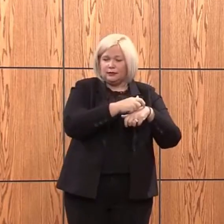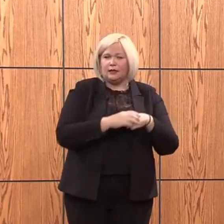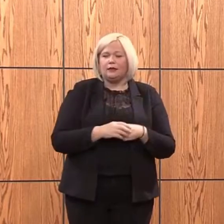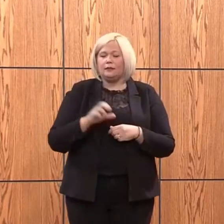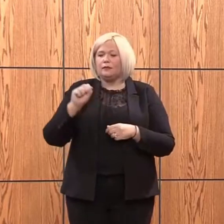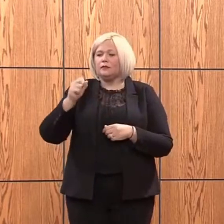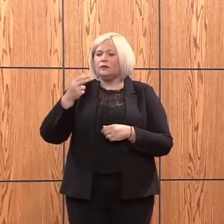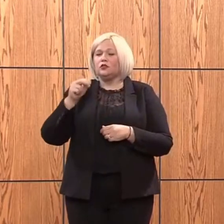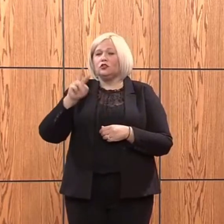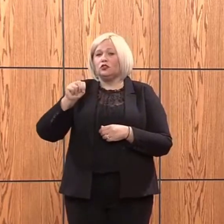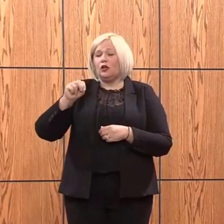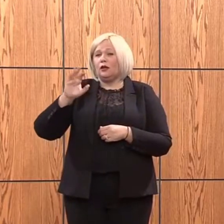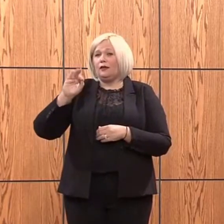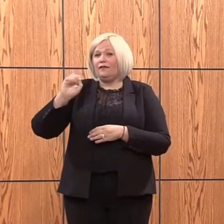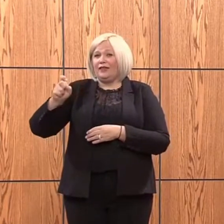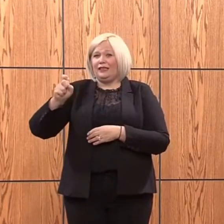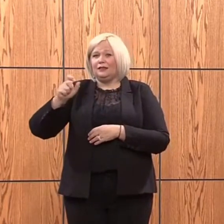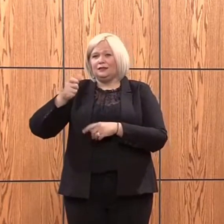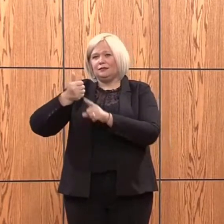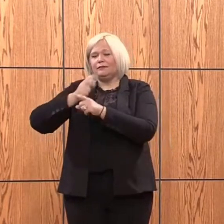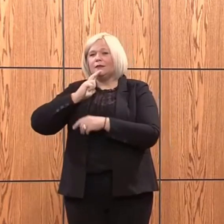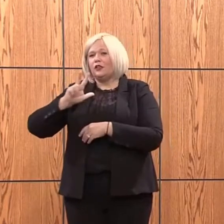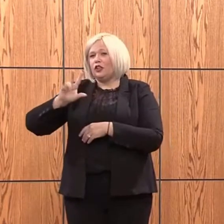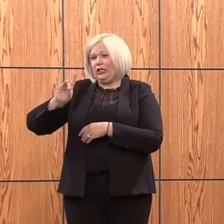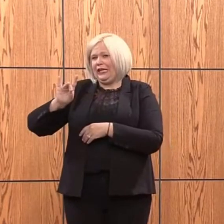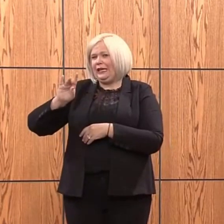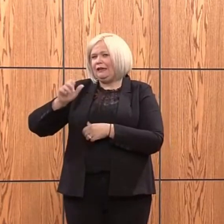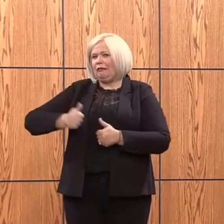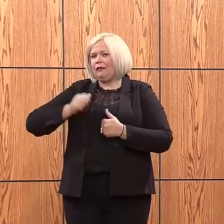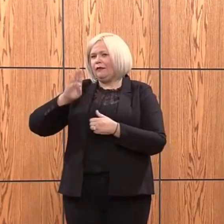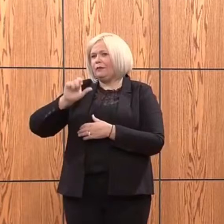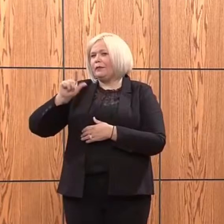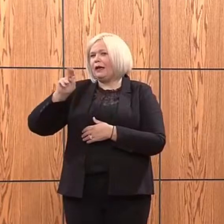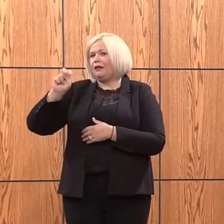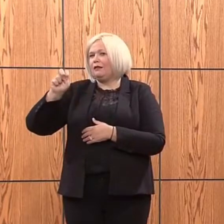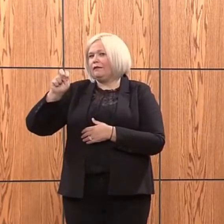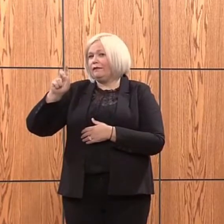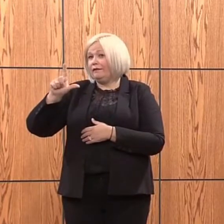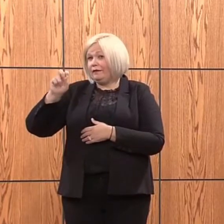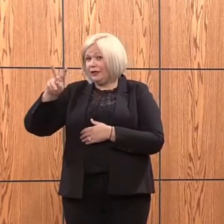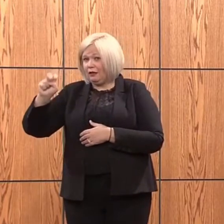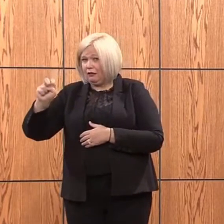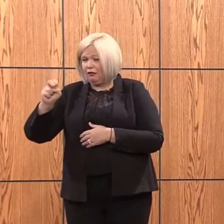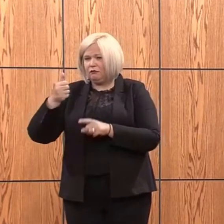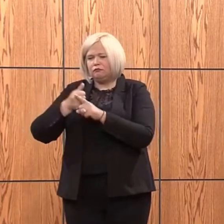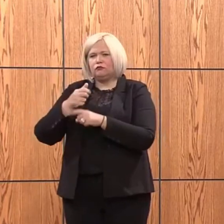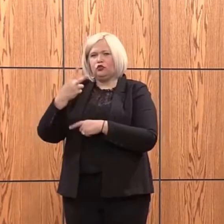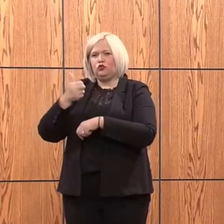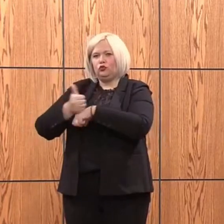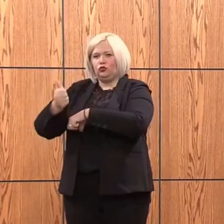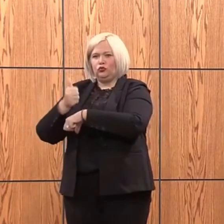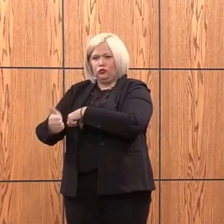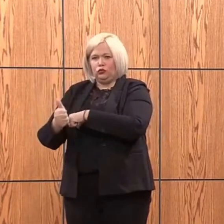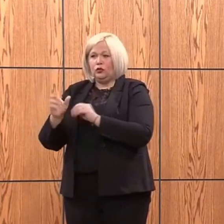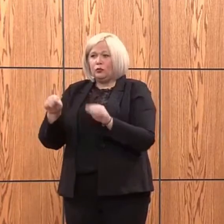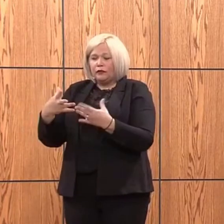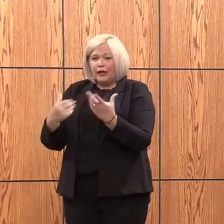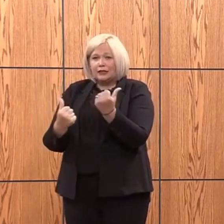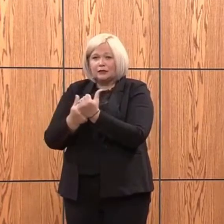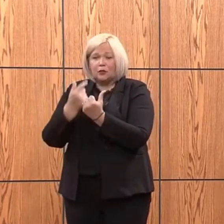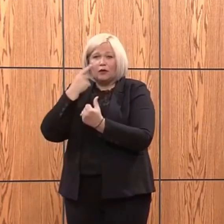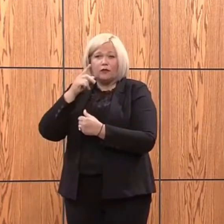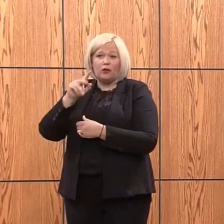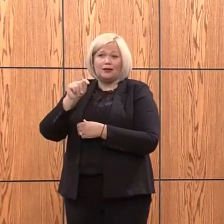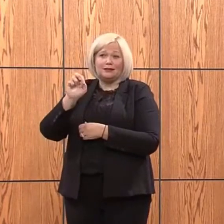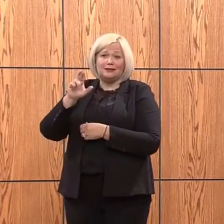Sean Fix, age 38, of Belleville, charged with 2 felony counts, providing material support for terrorist acts, a